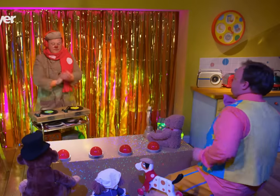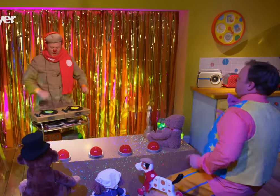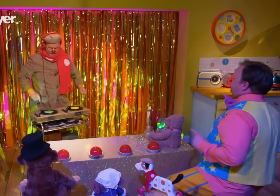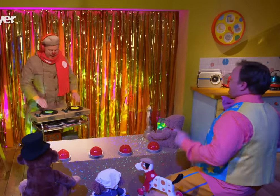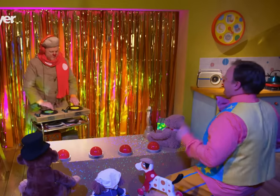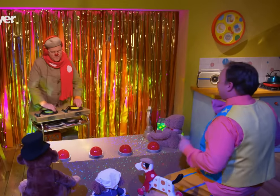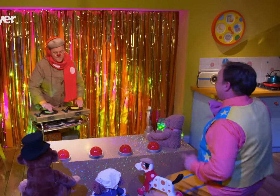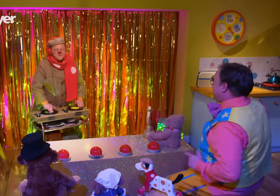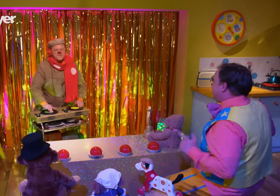Here we go!